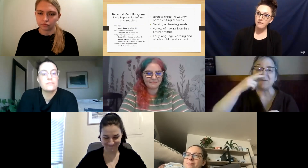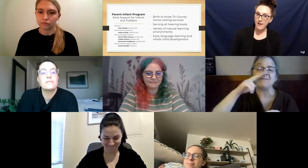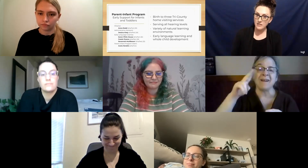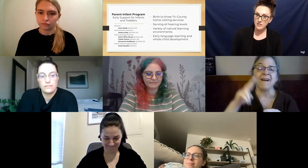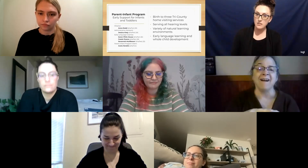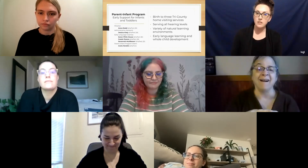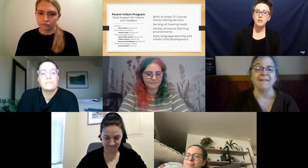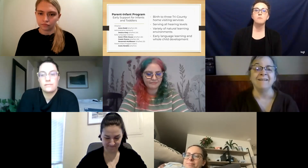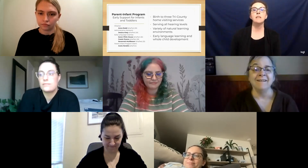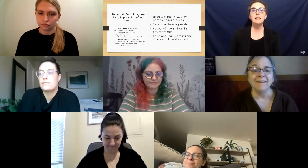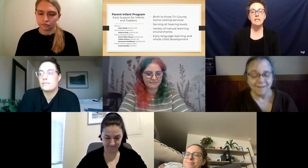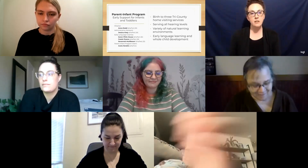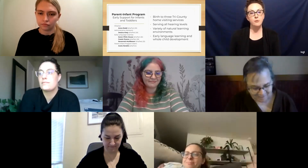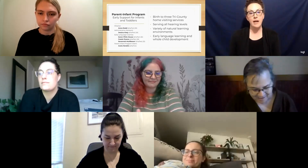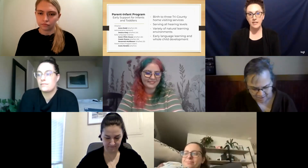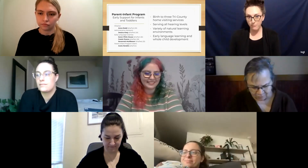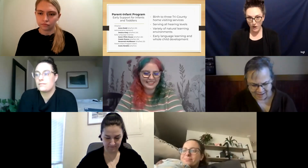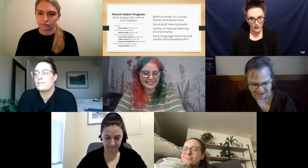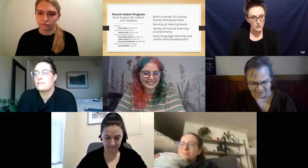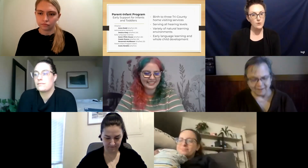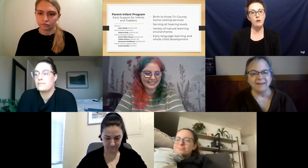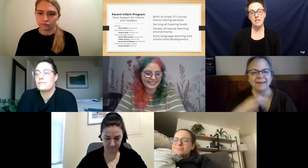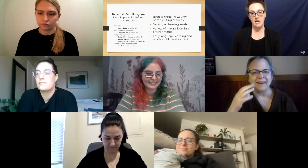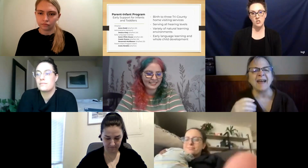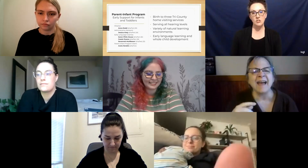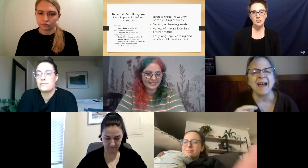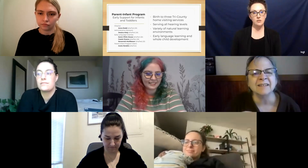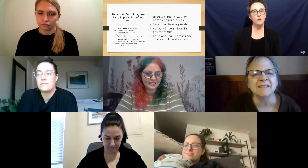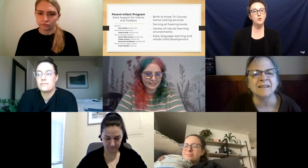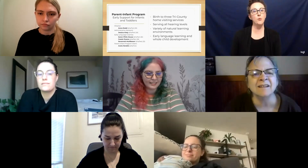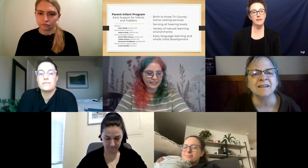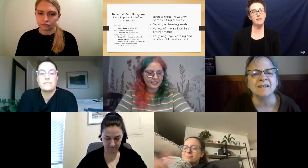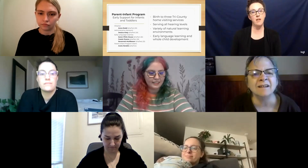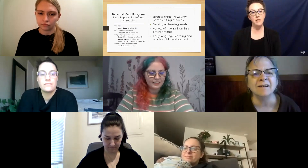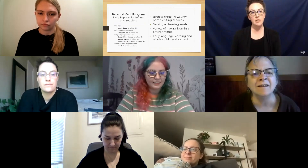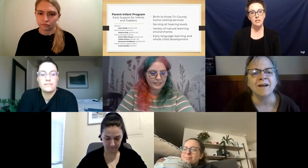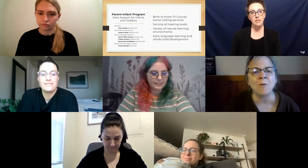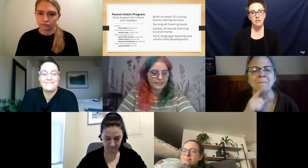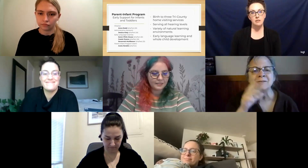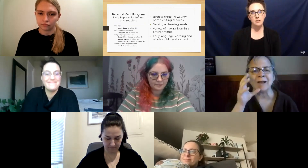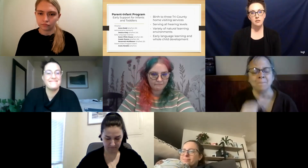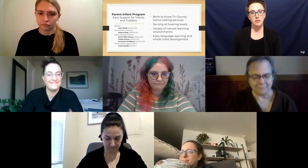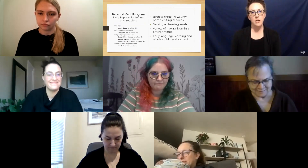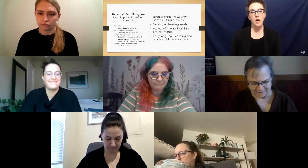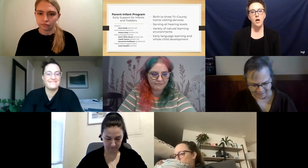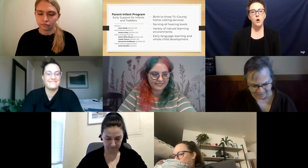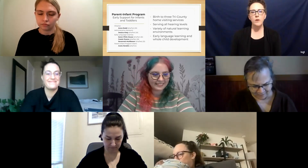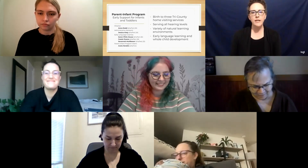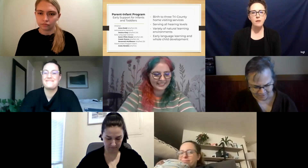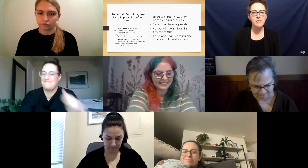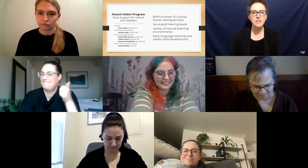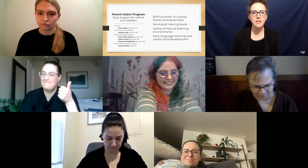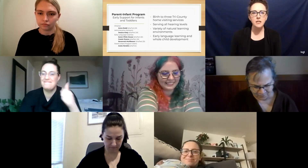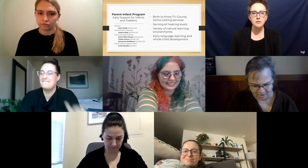community events, meeting in a variety of parks throughout town. Those are really fun. Oh, what did